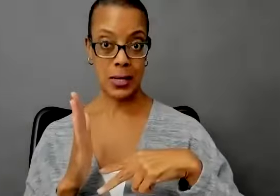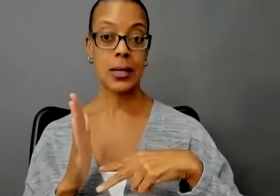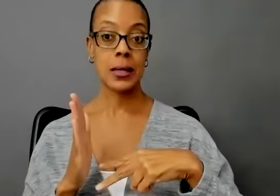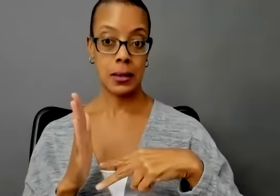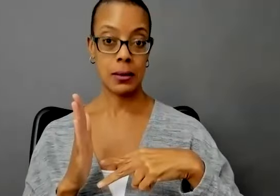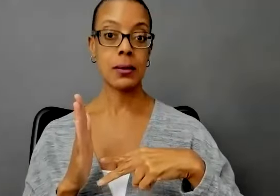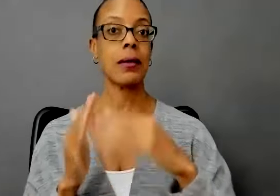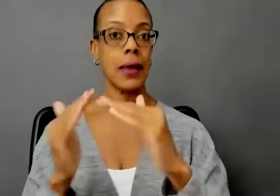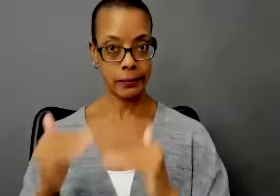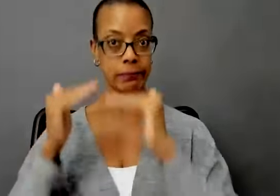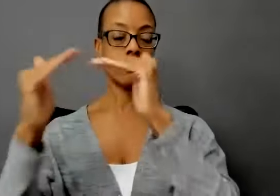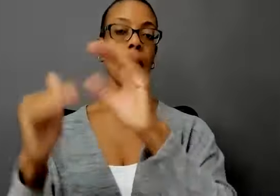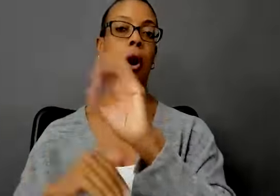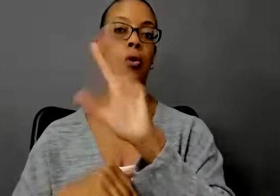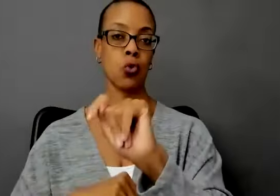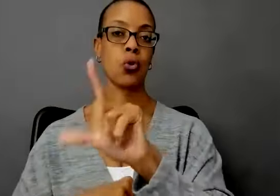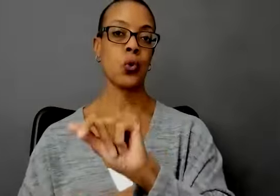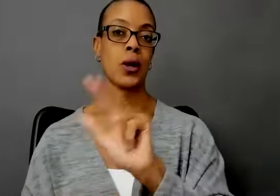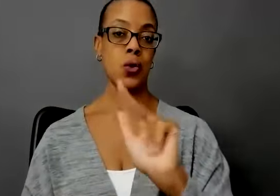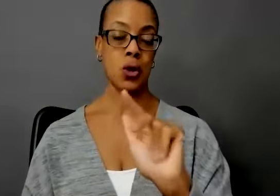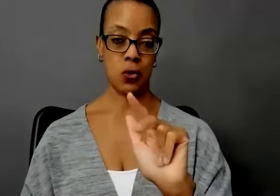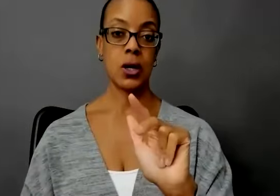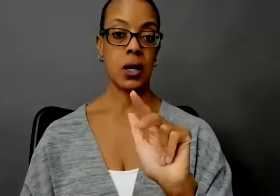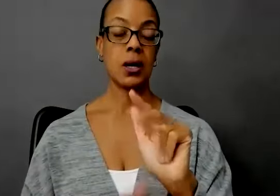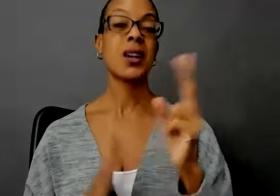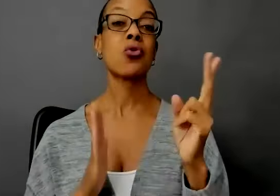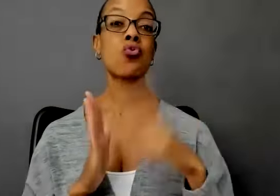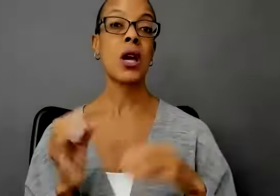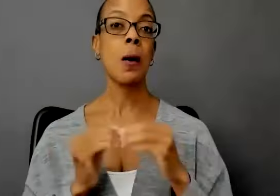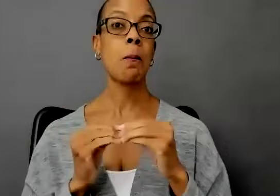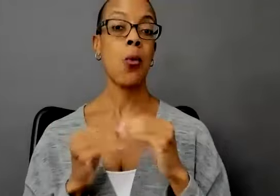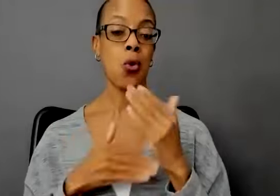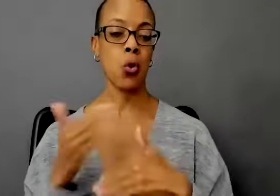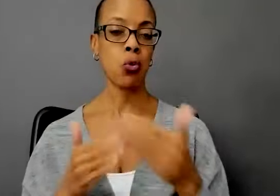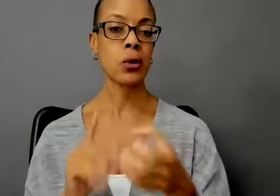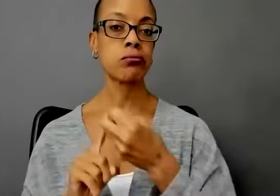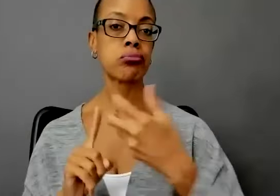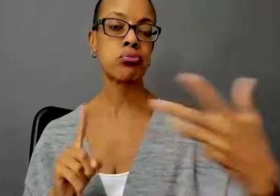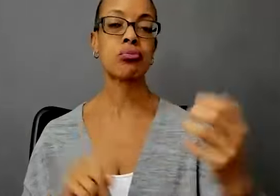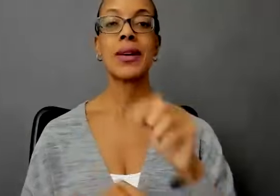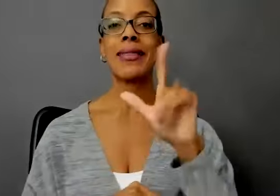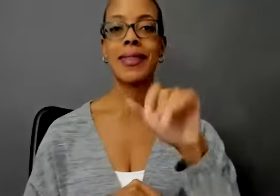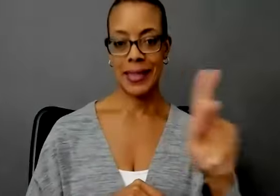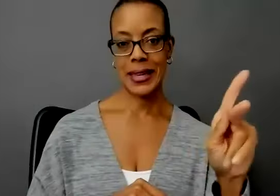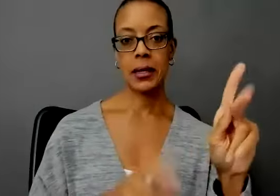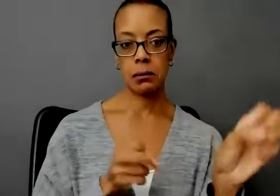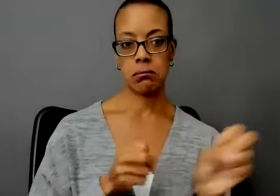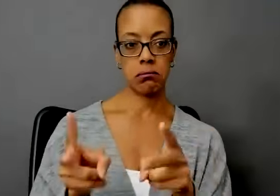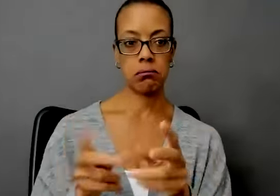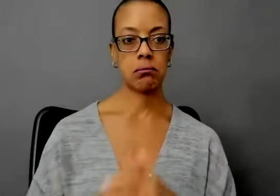in October 2023. And you can read more about how that process happened in the link that I have below.